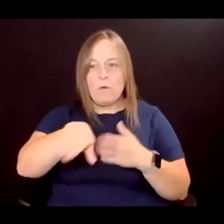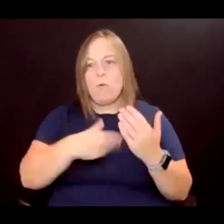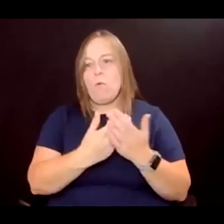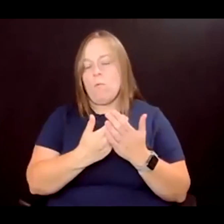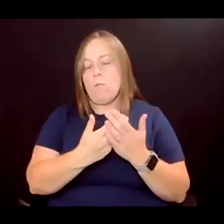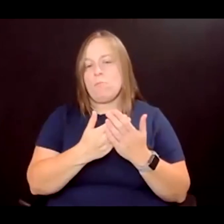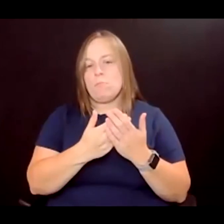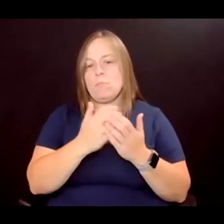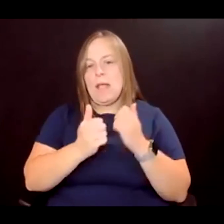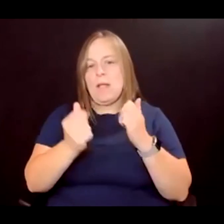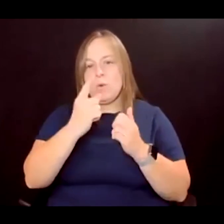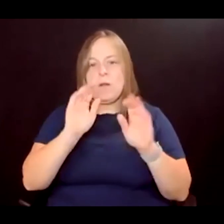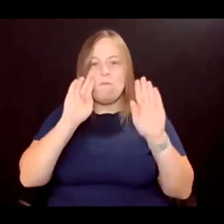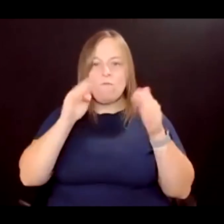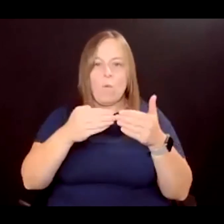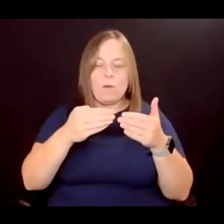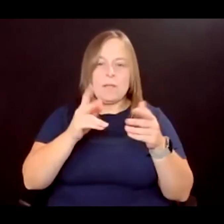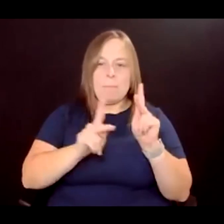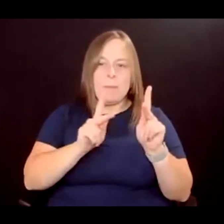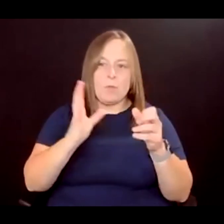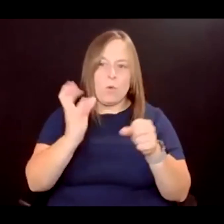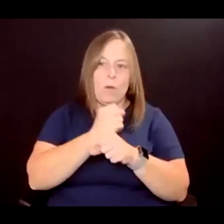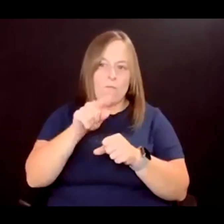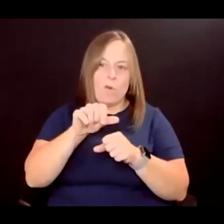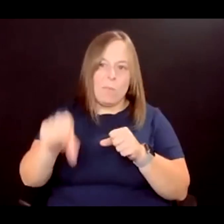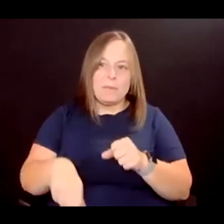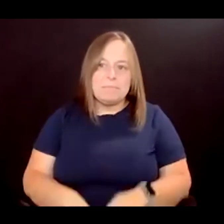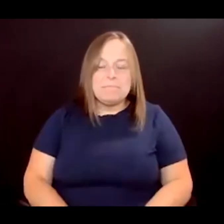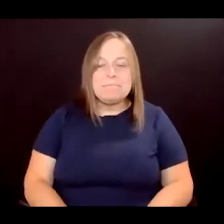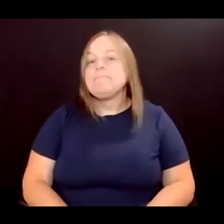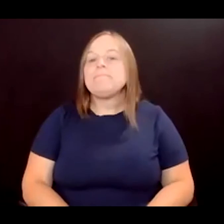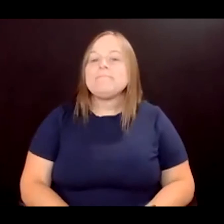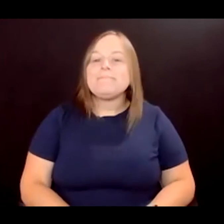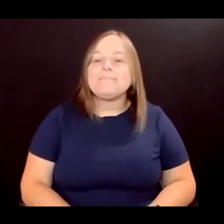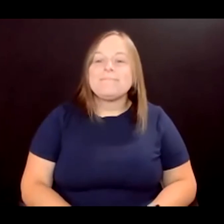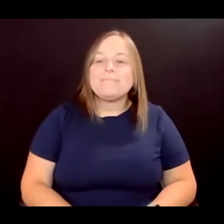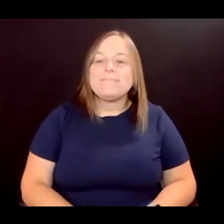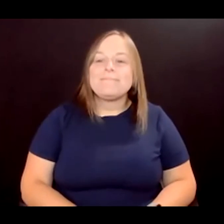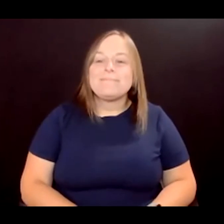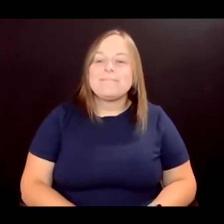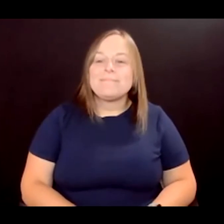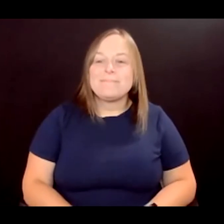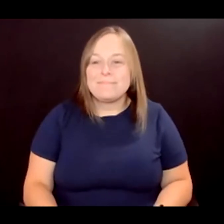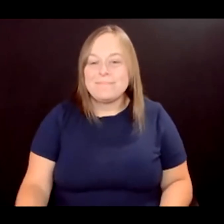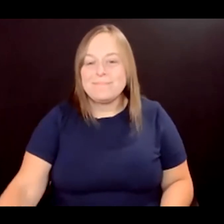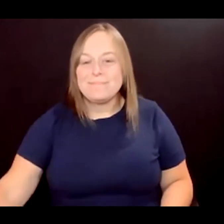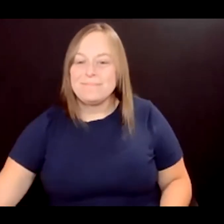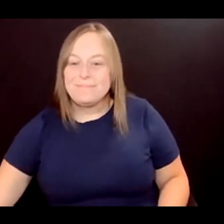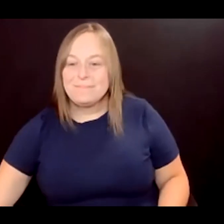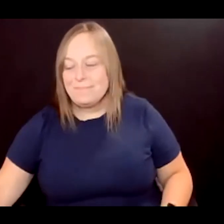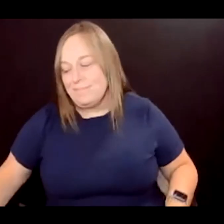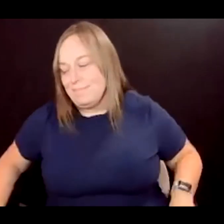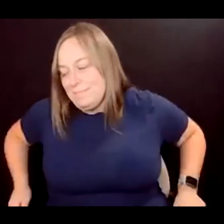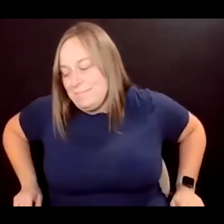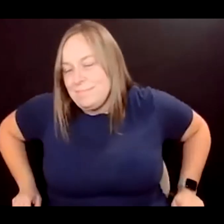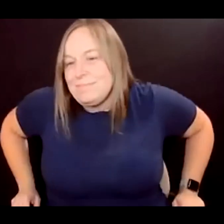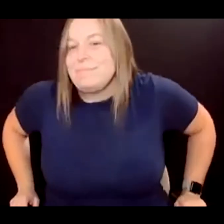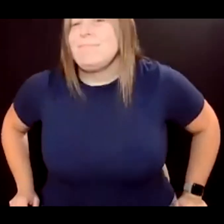when you transform something, you have an entirely new creation. And that's important to me because people